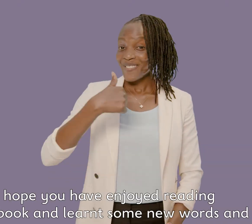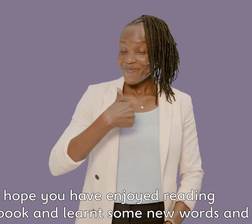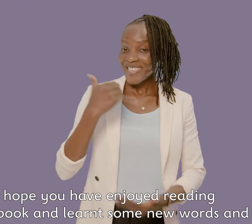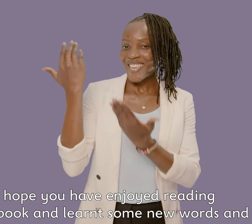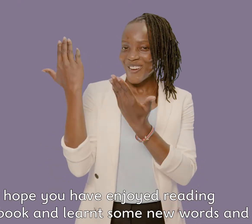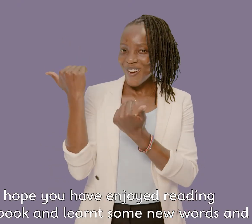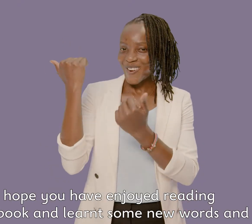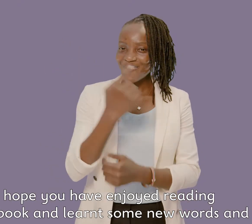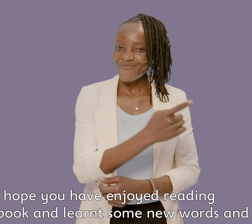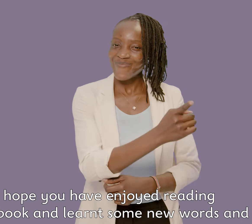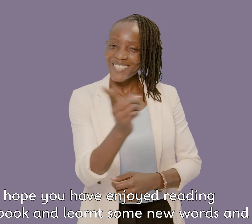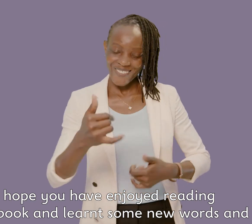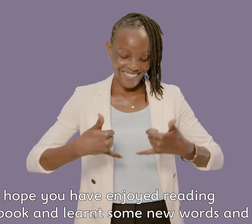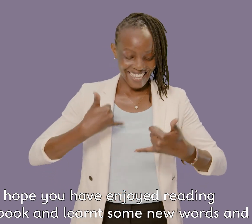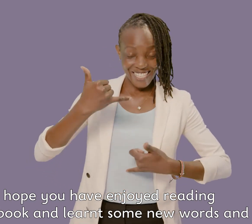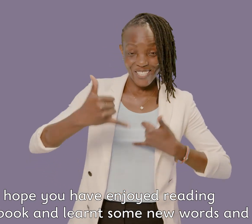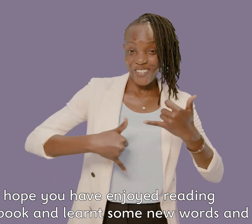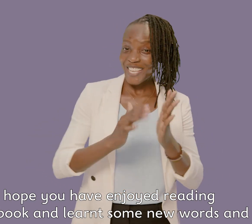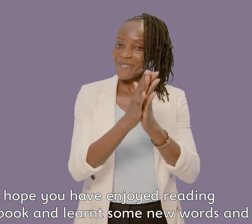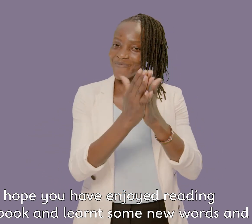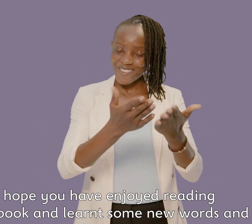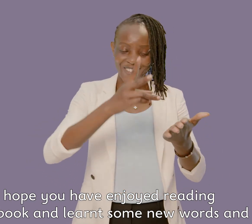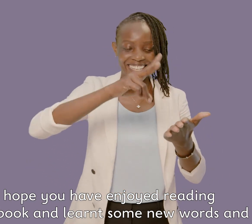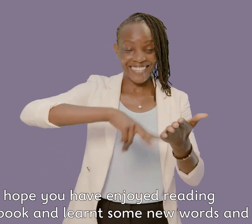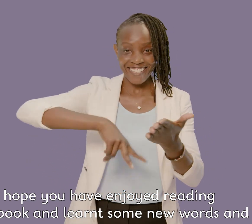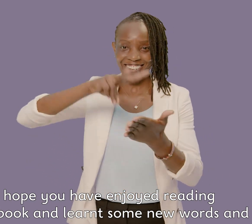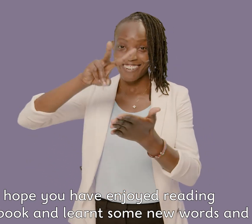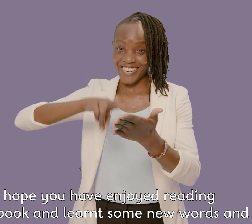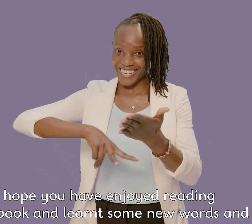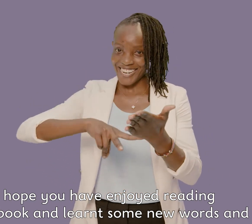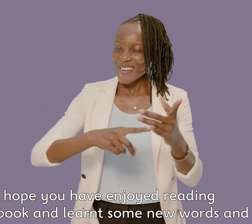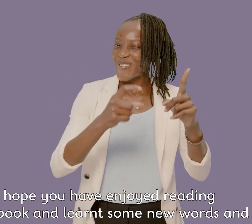I hope you had fun reading this book. Learned some new words and signs.